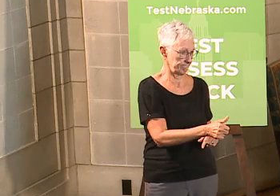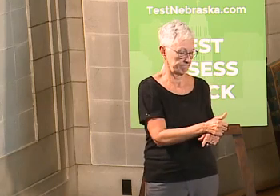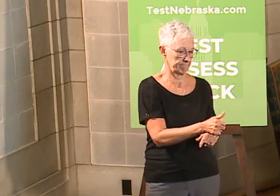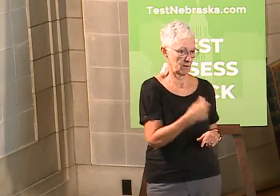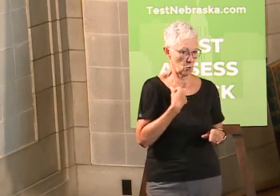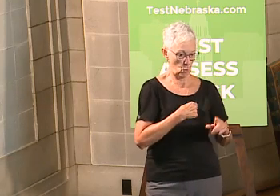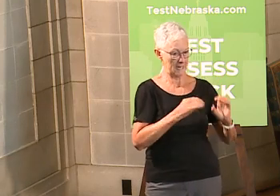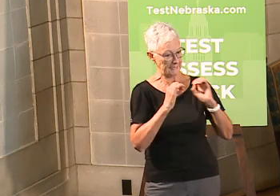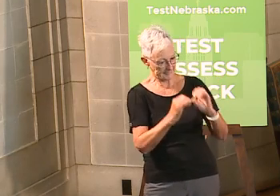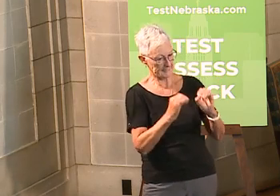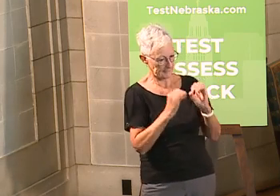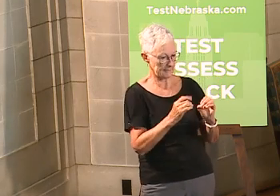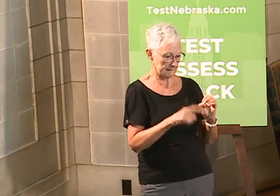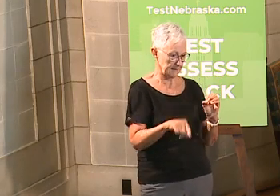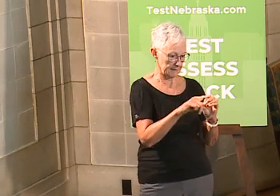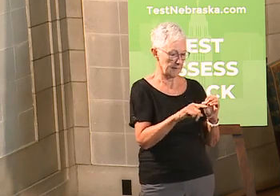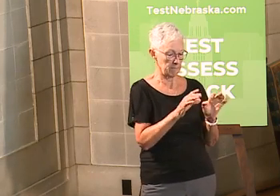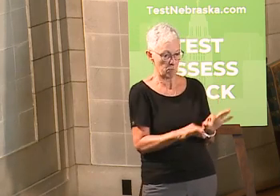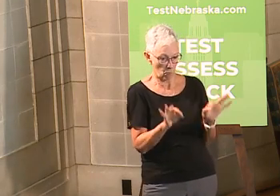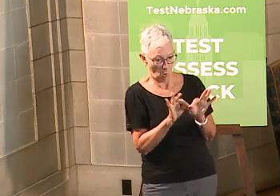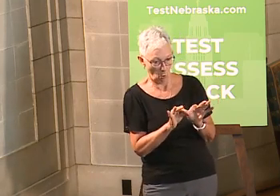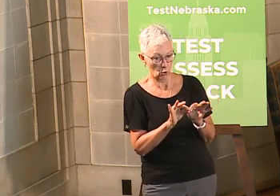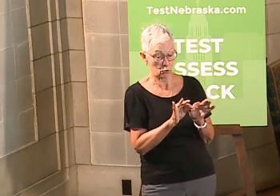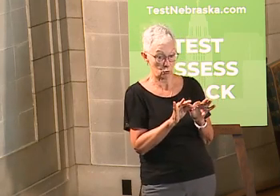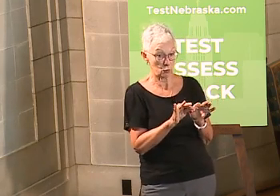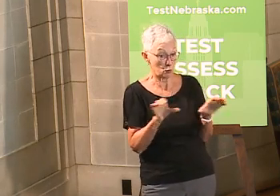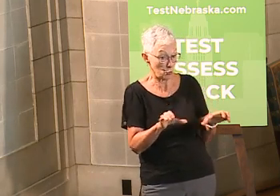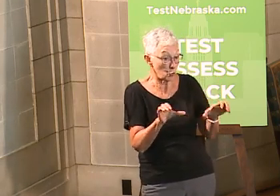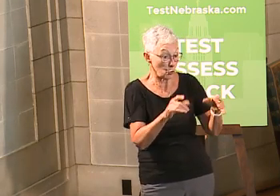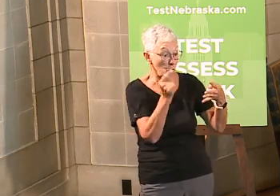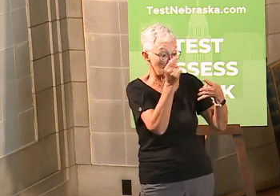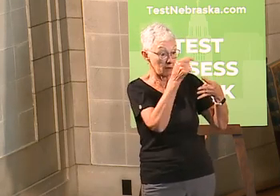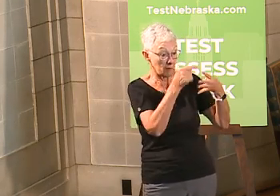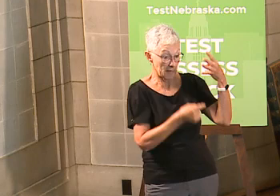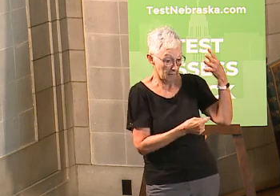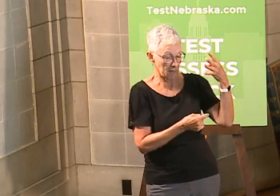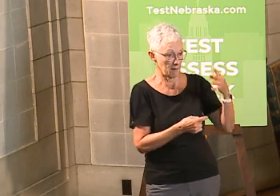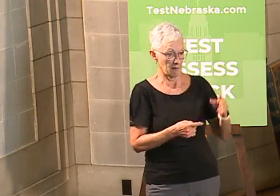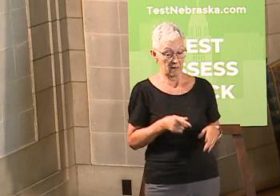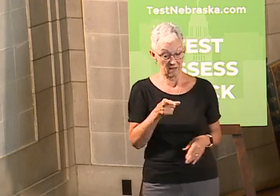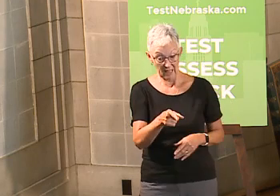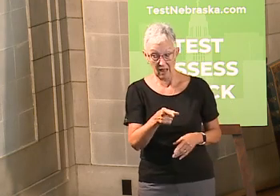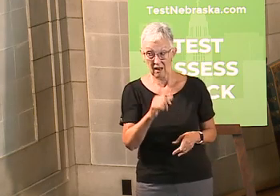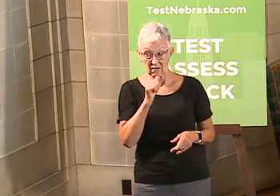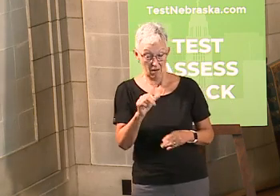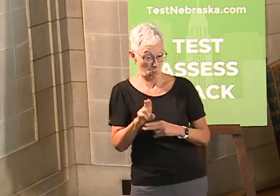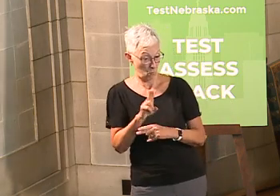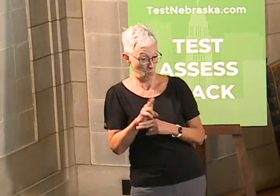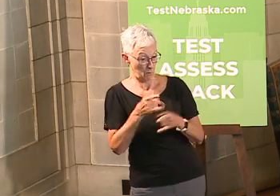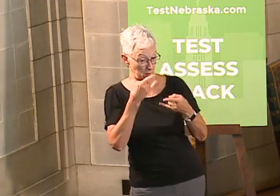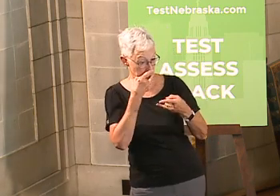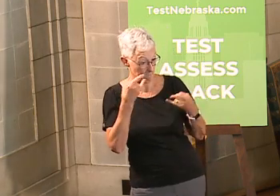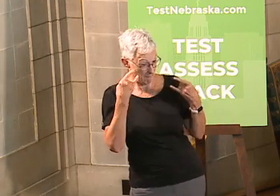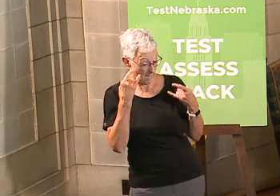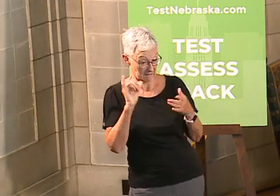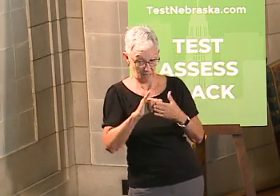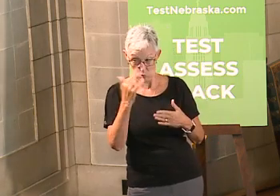But they need to adopt those rules. And I don't know that not wearing masks is the reason that we're having the spread there in